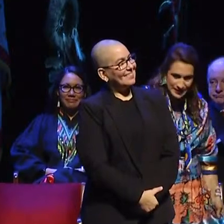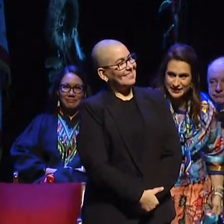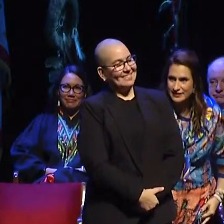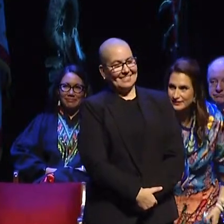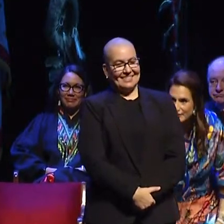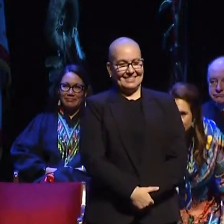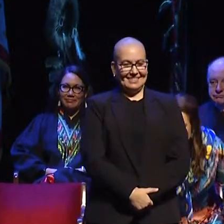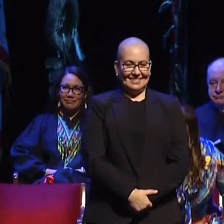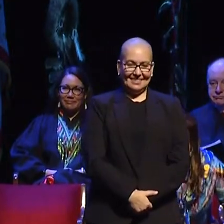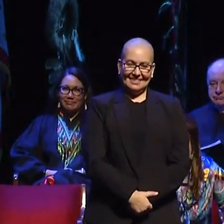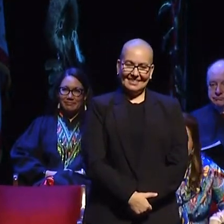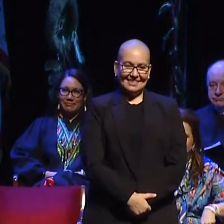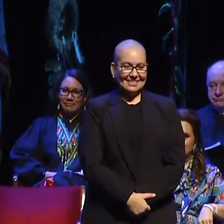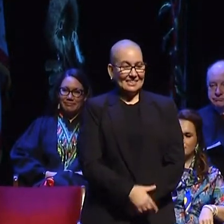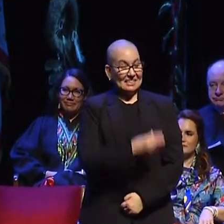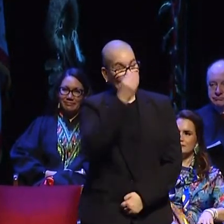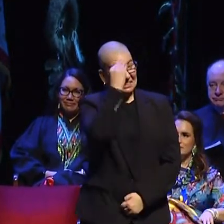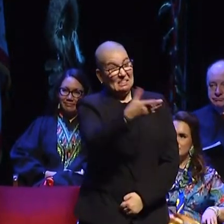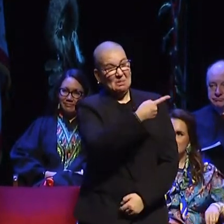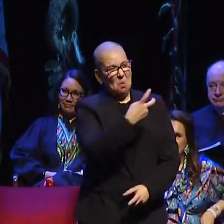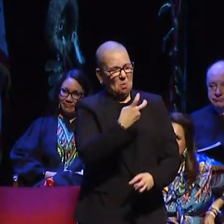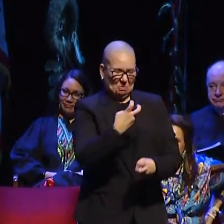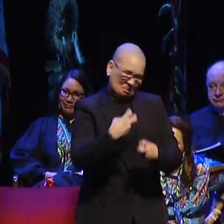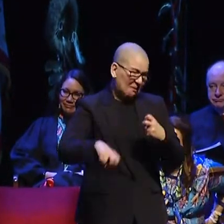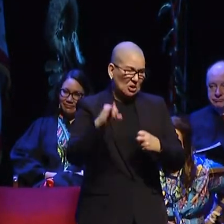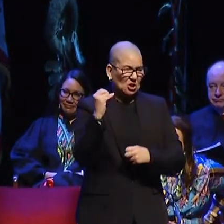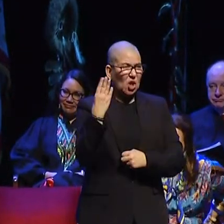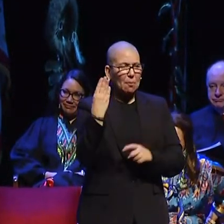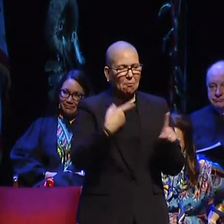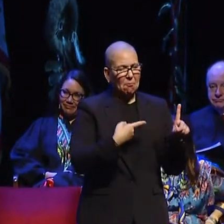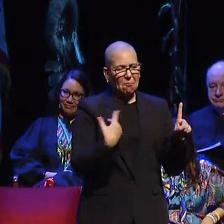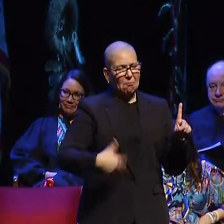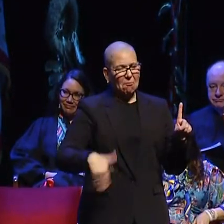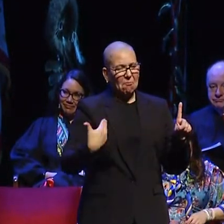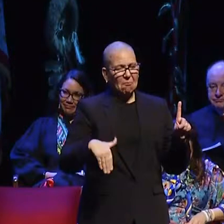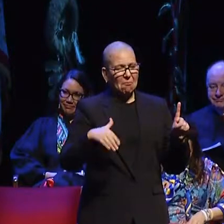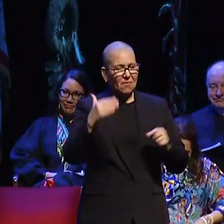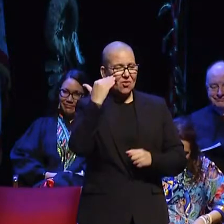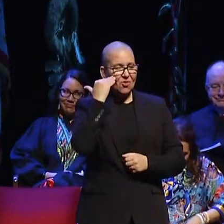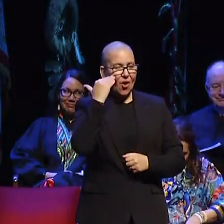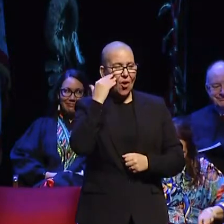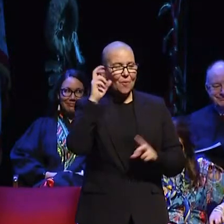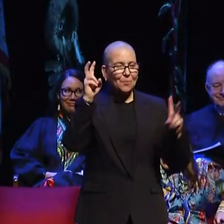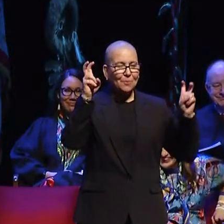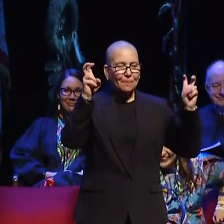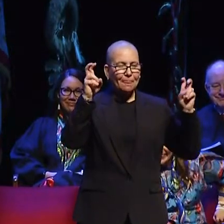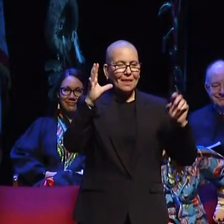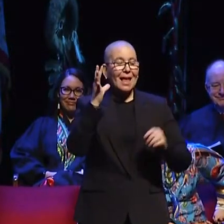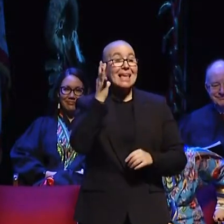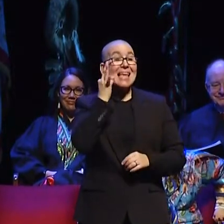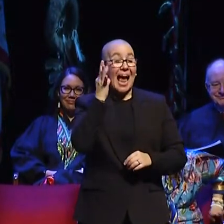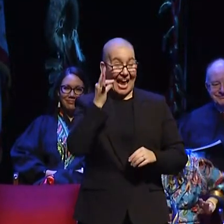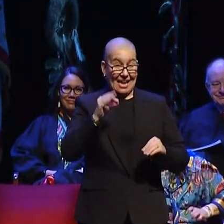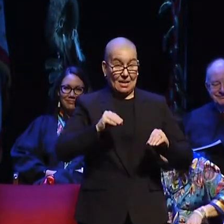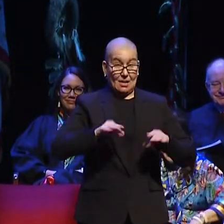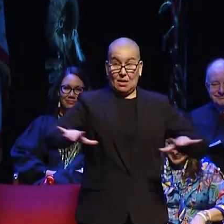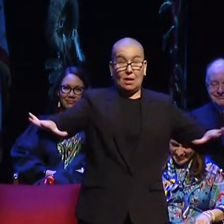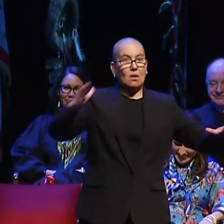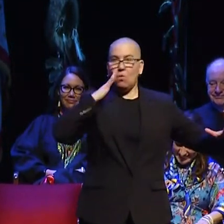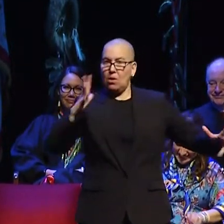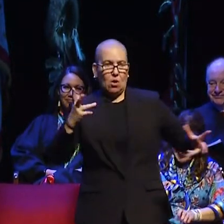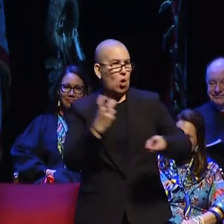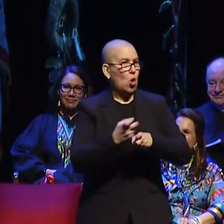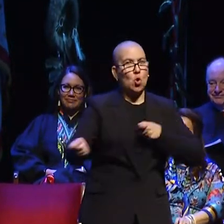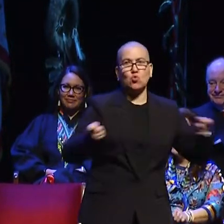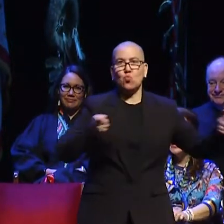Hardest job in the states. You know, the herding cats? Well, herd Democratic cats. So well done. Well done. And to